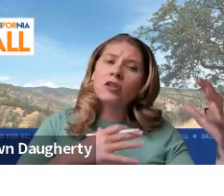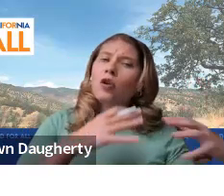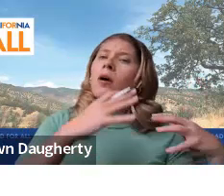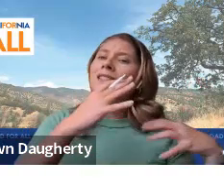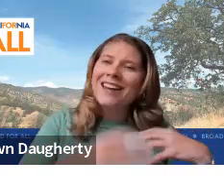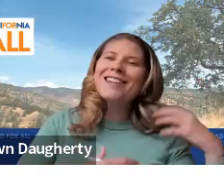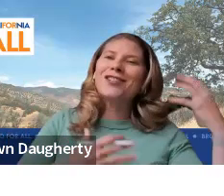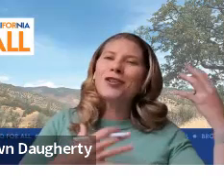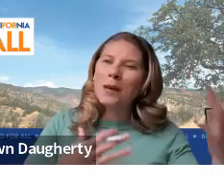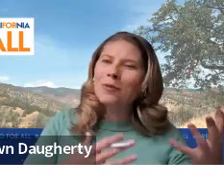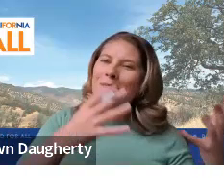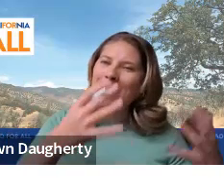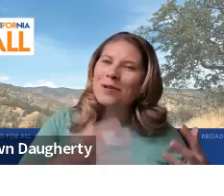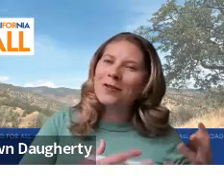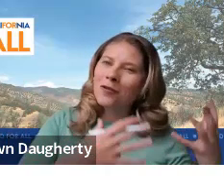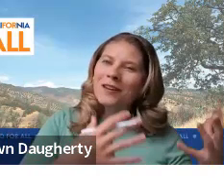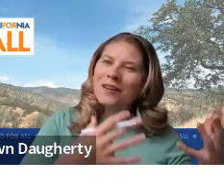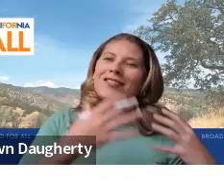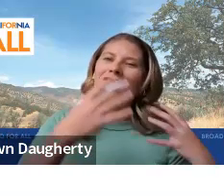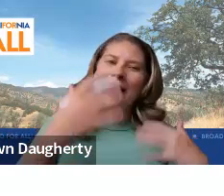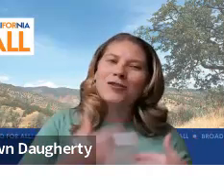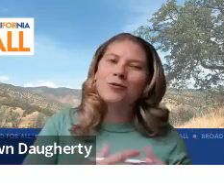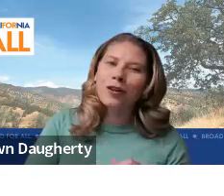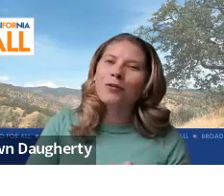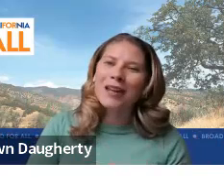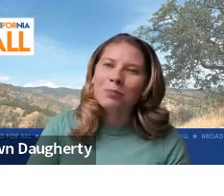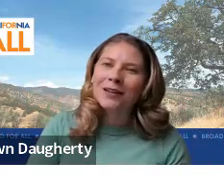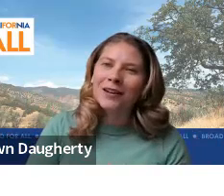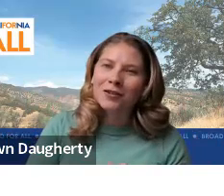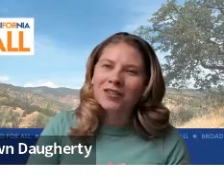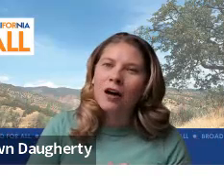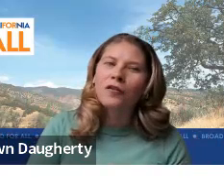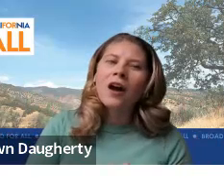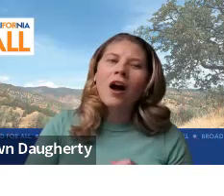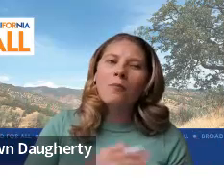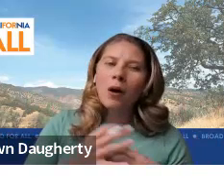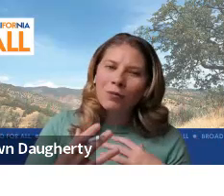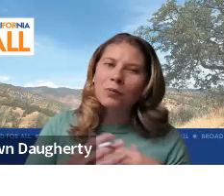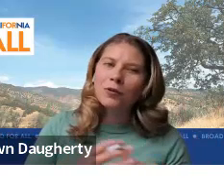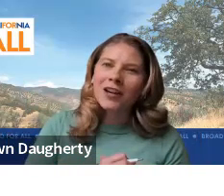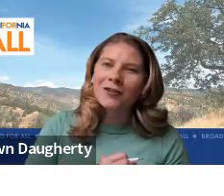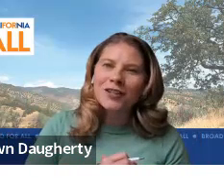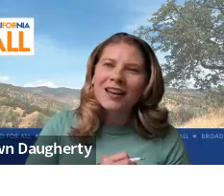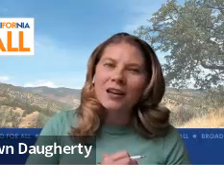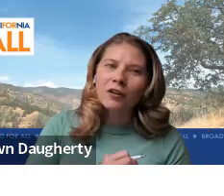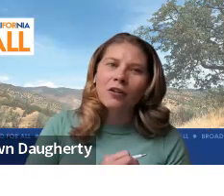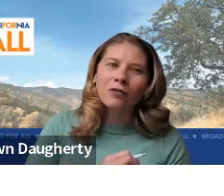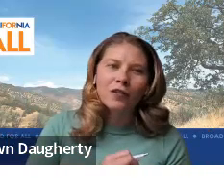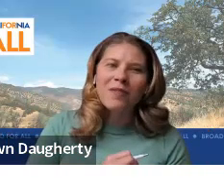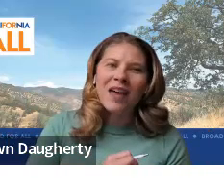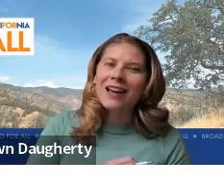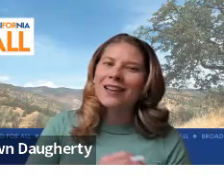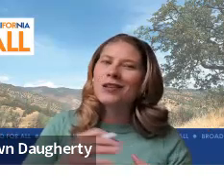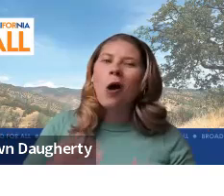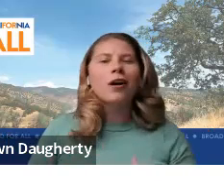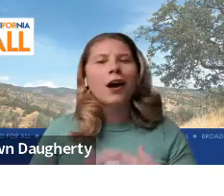and so sending it to people that maybe, or organizations, as you look through and complete it yourself, we would appreciate you taking a look from that lens. What